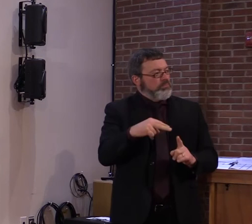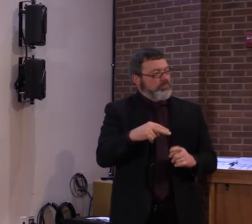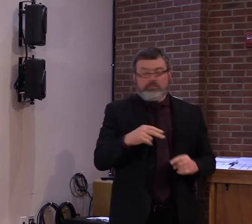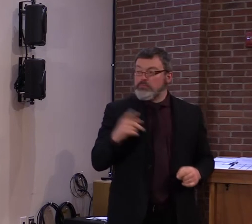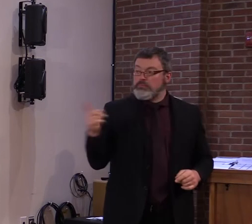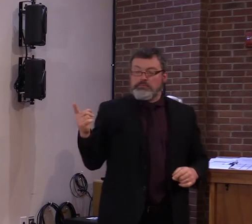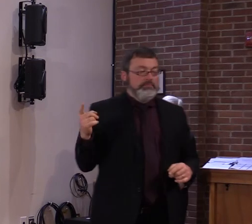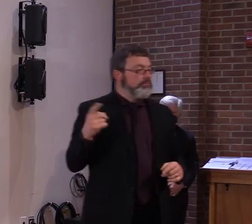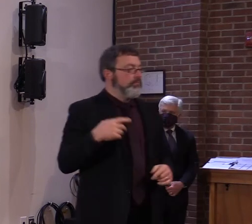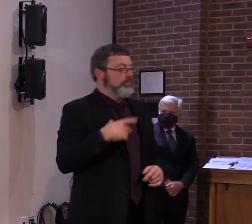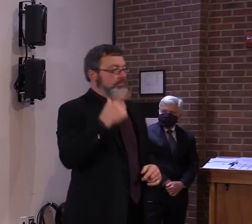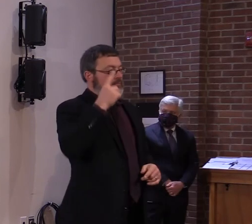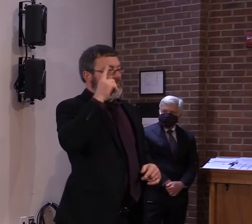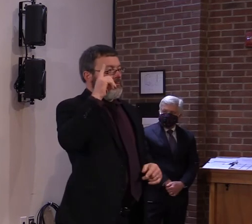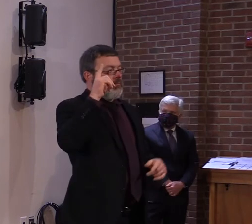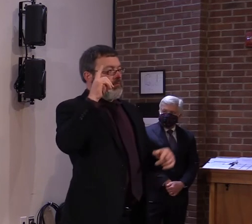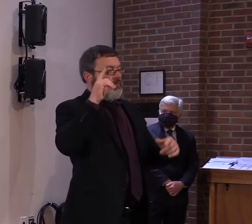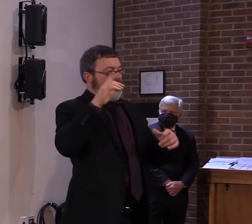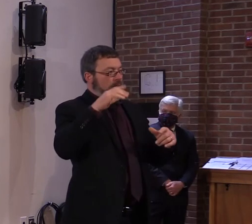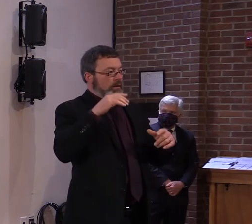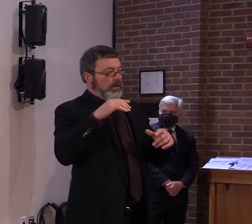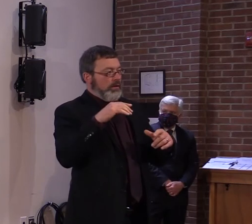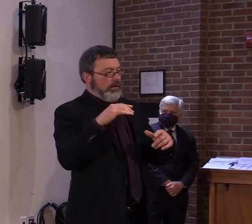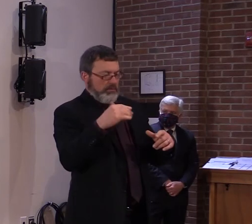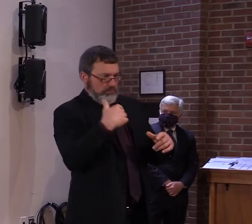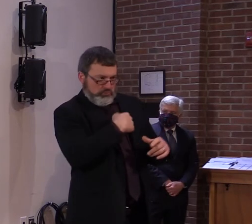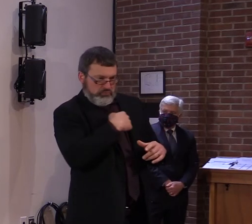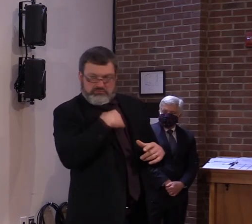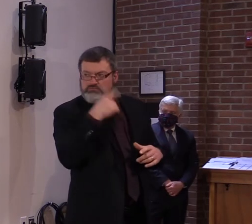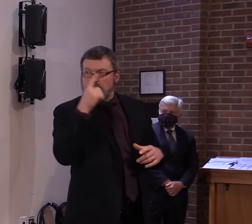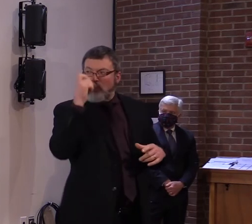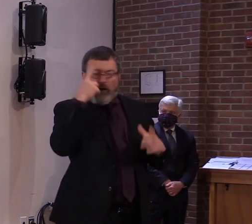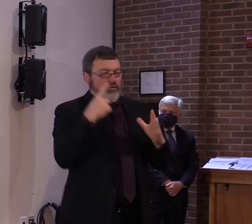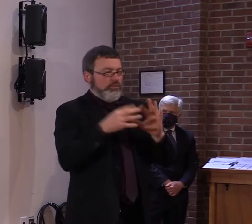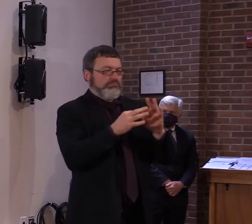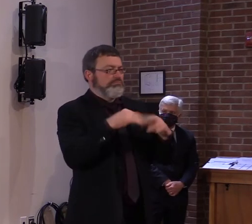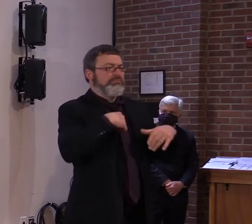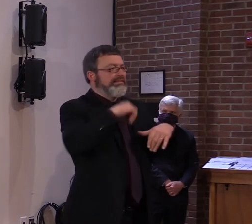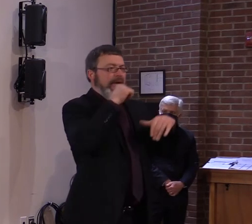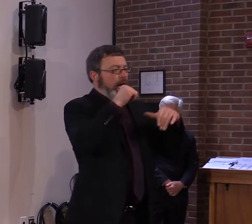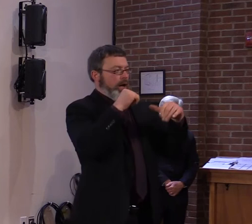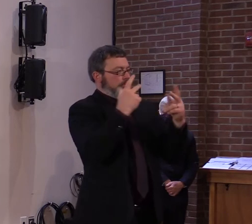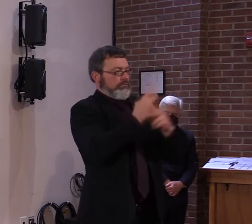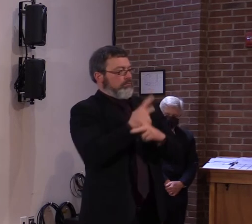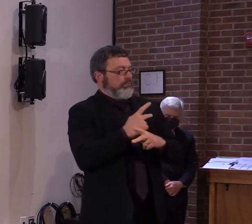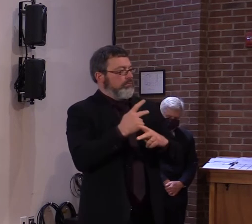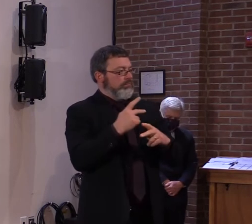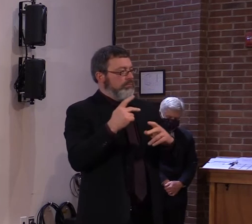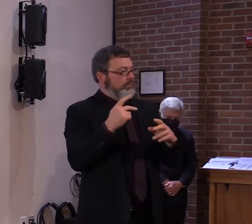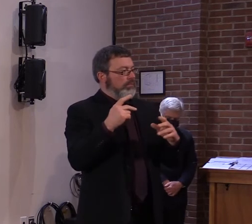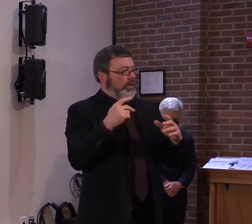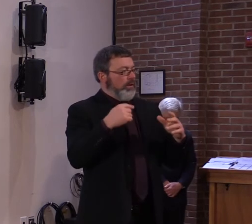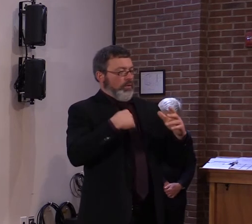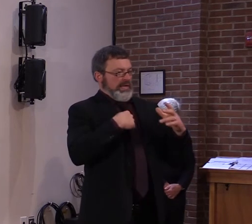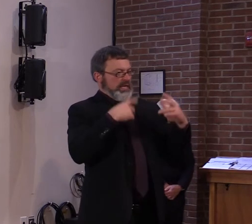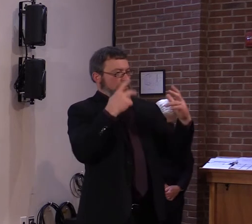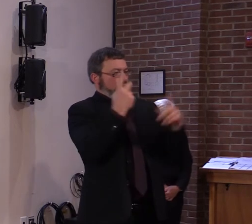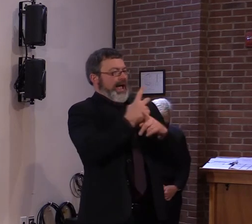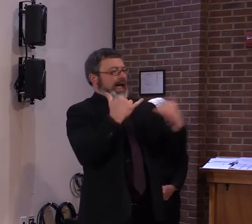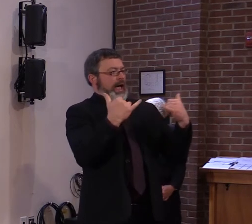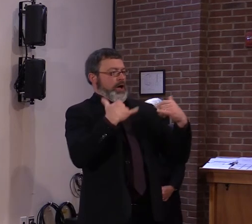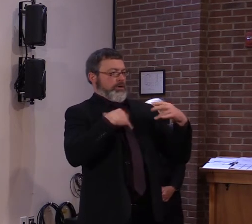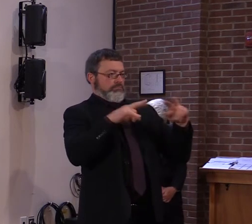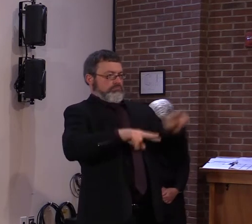not working on that at this point in time. I think it's open-ended in terms of the districts